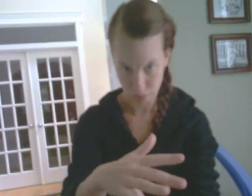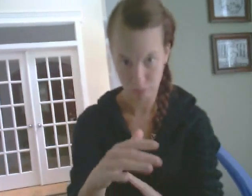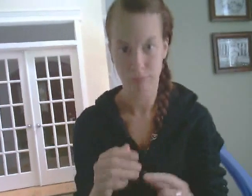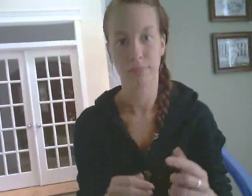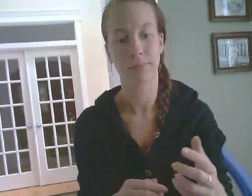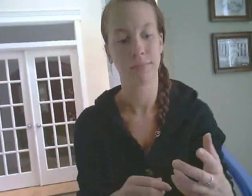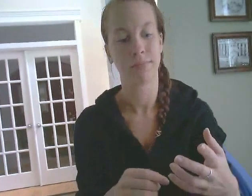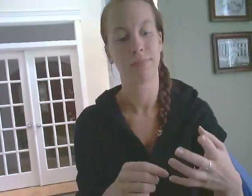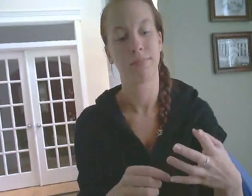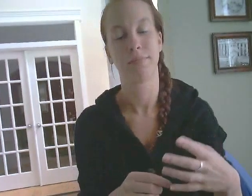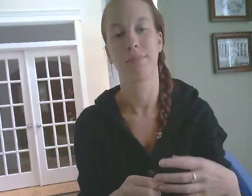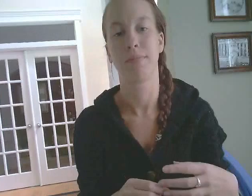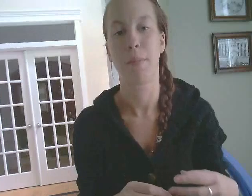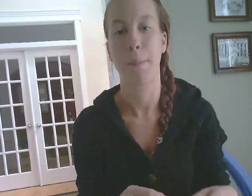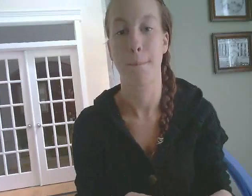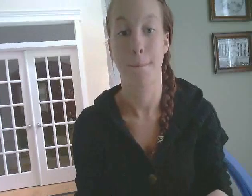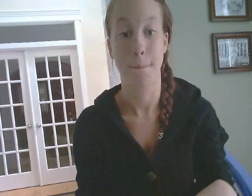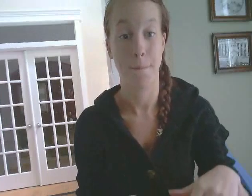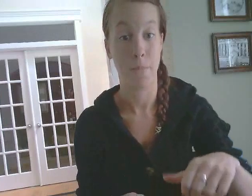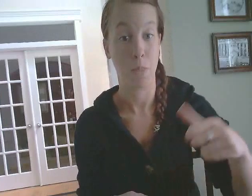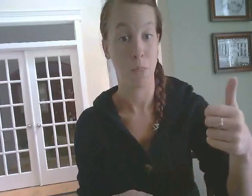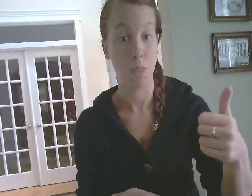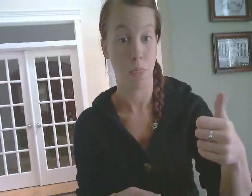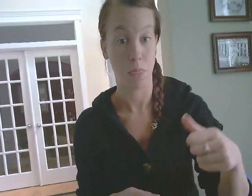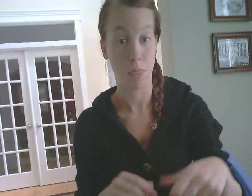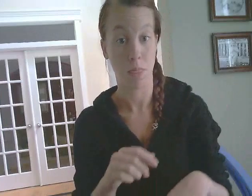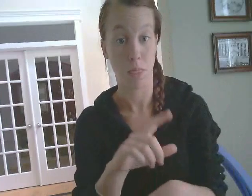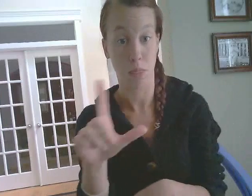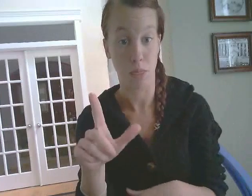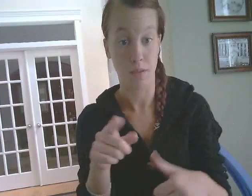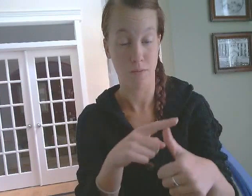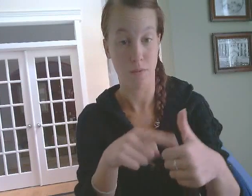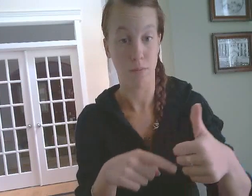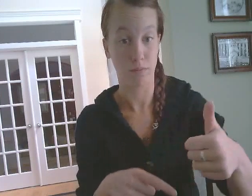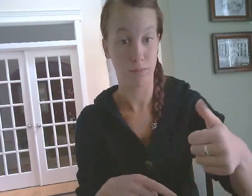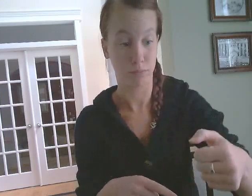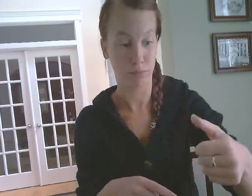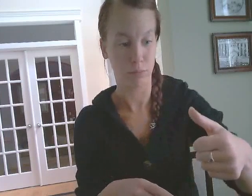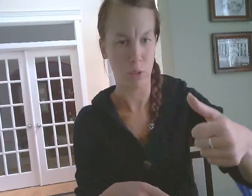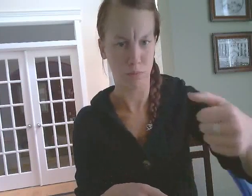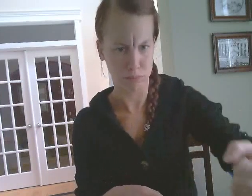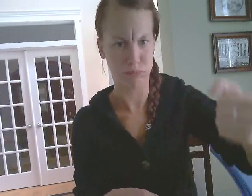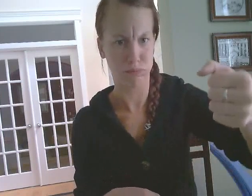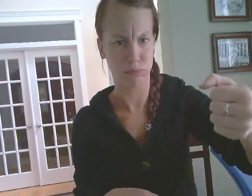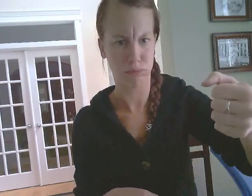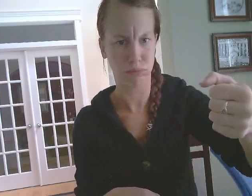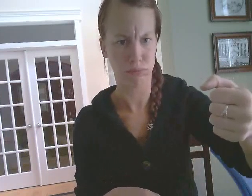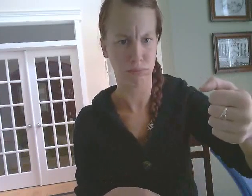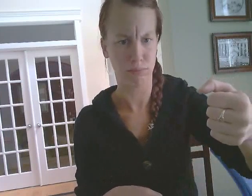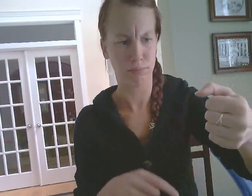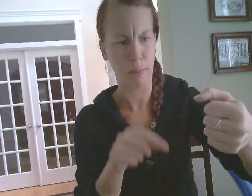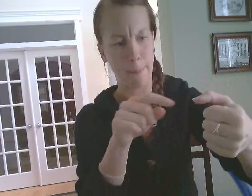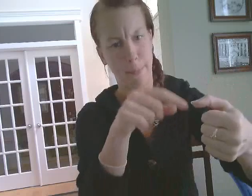to the left, makes the nose of the helicopter turn left. Just like if you're riding a bicycle or a car and you want to steer it